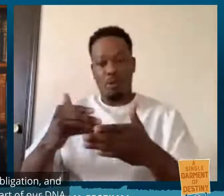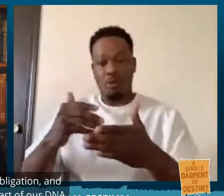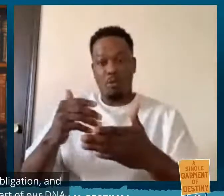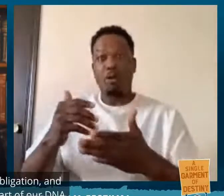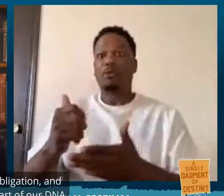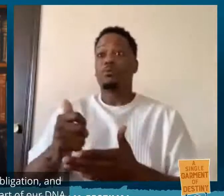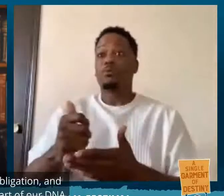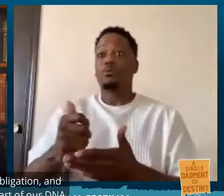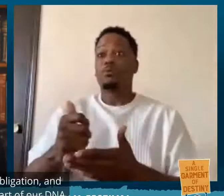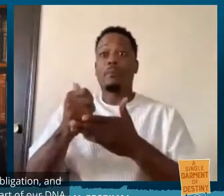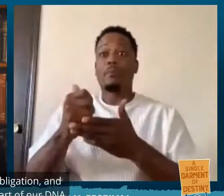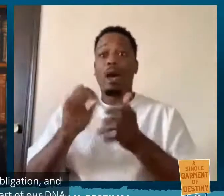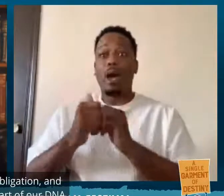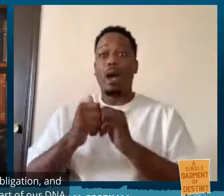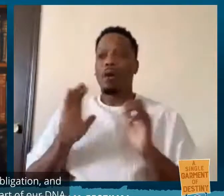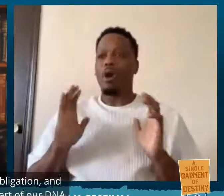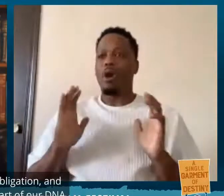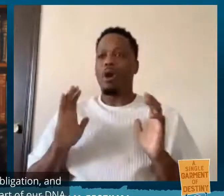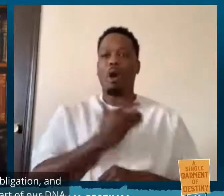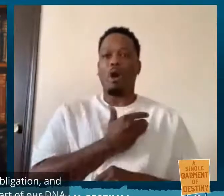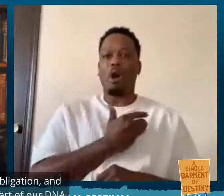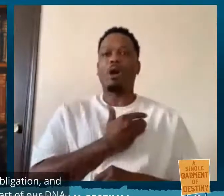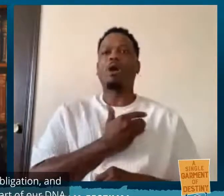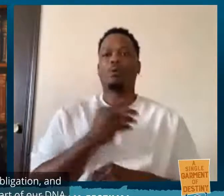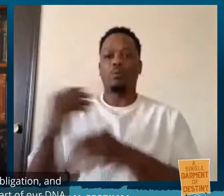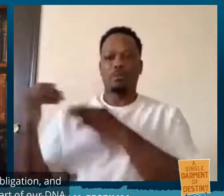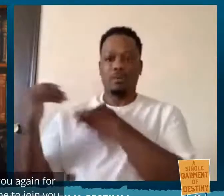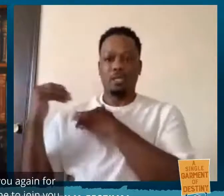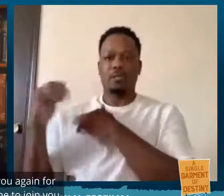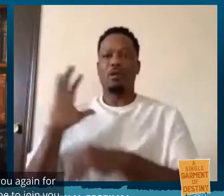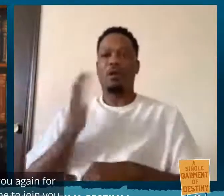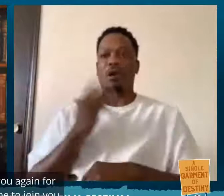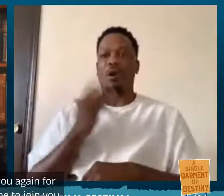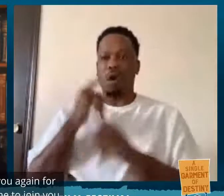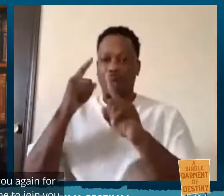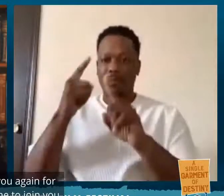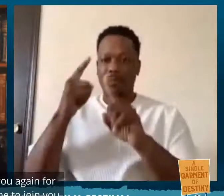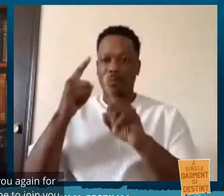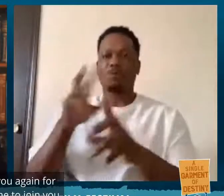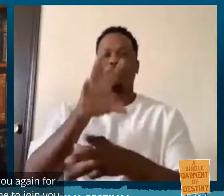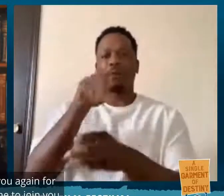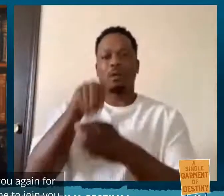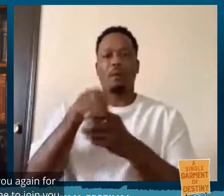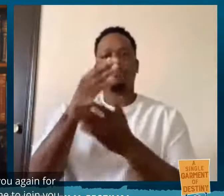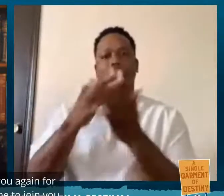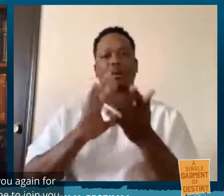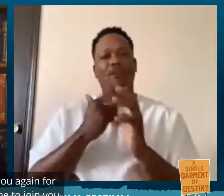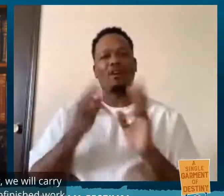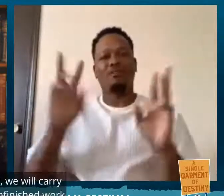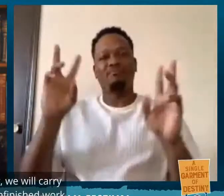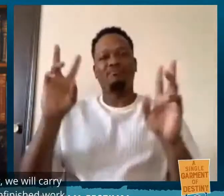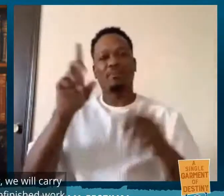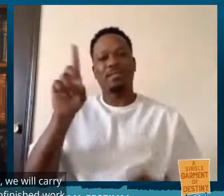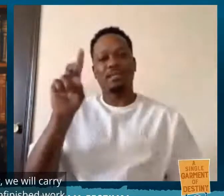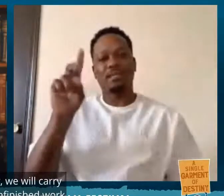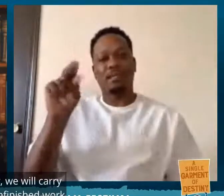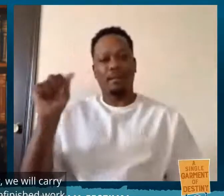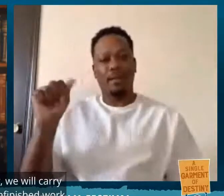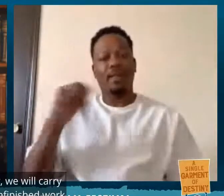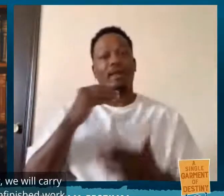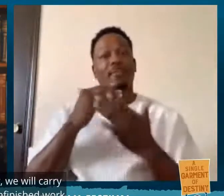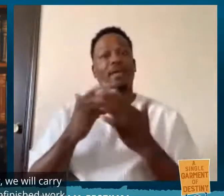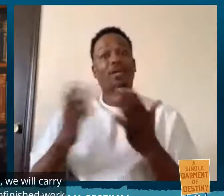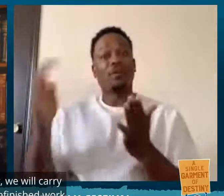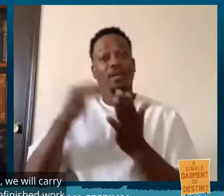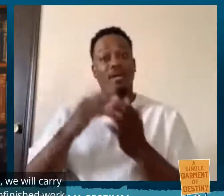our obligation, and it will be part of our DNA. Thank you again for inviting me to join you. Together, we